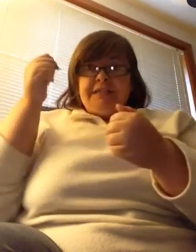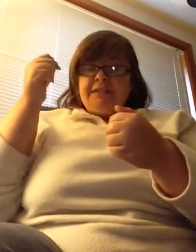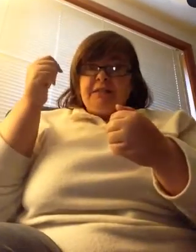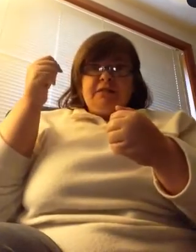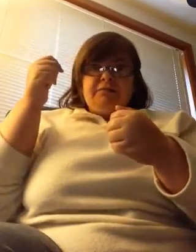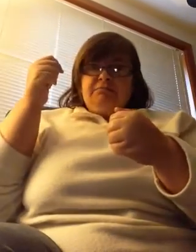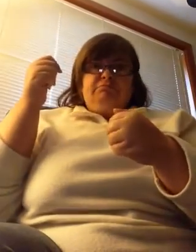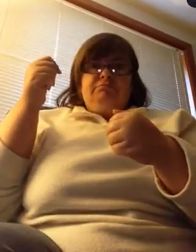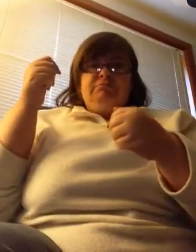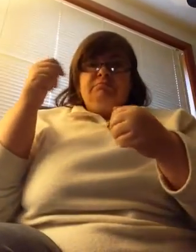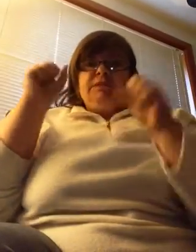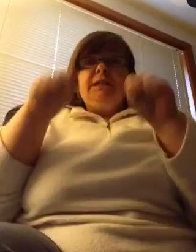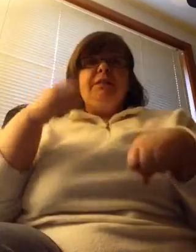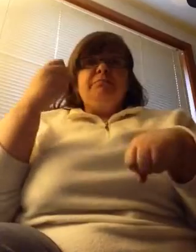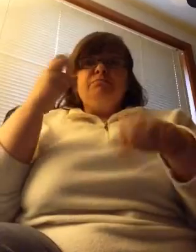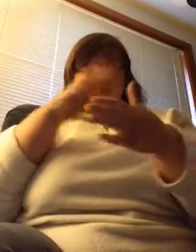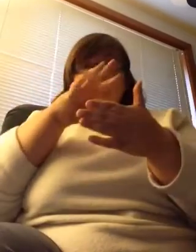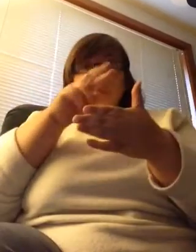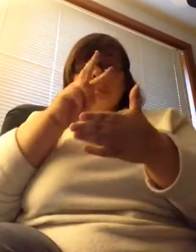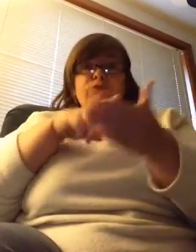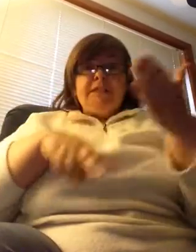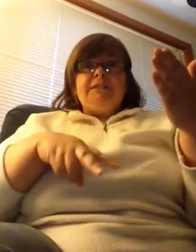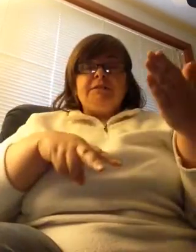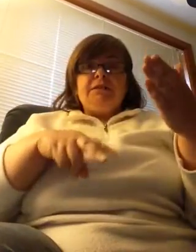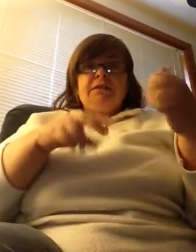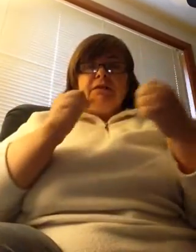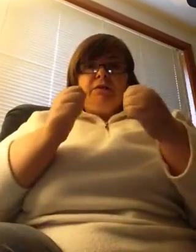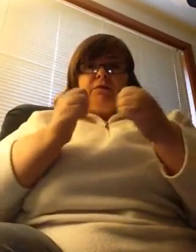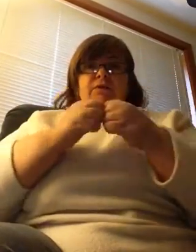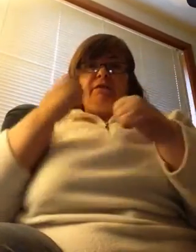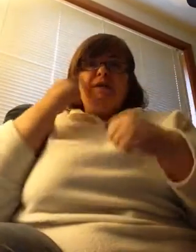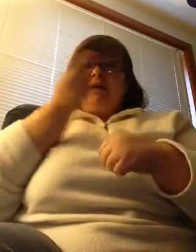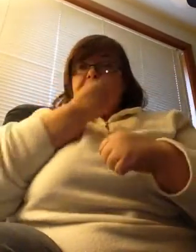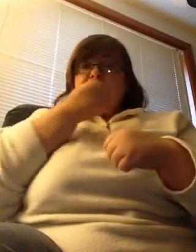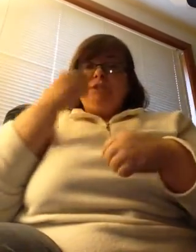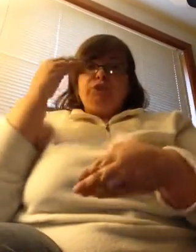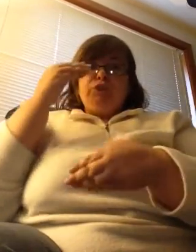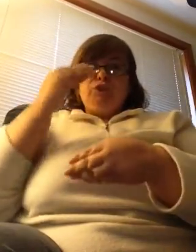because you can read with the eyes